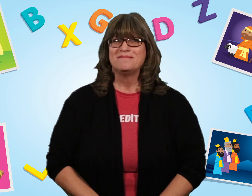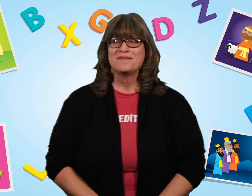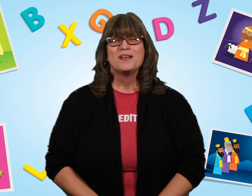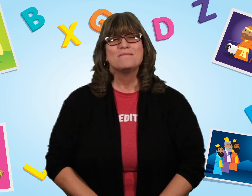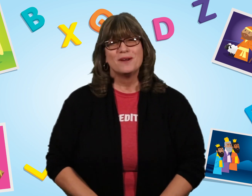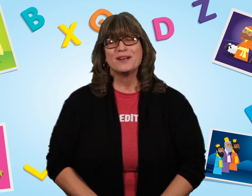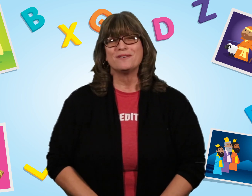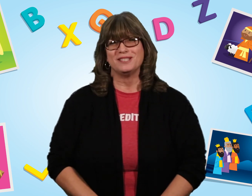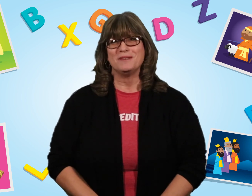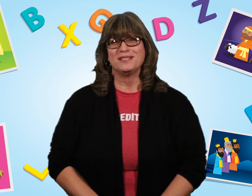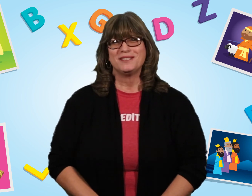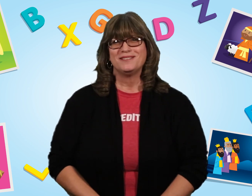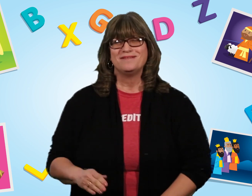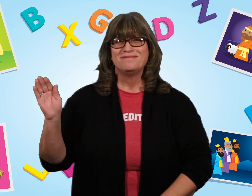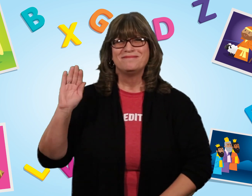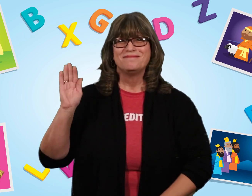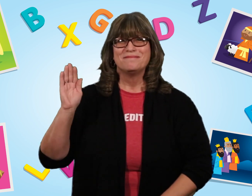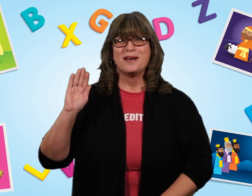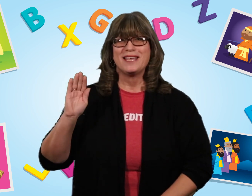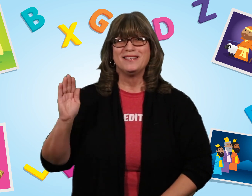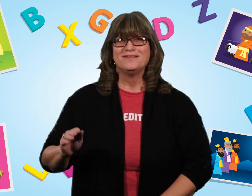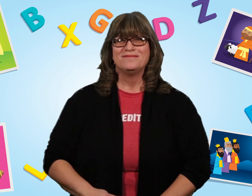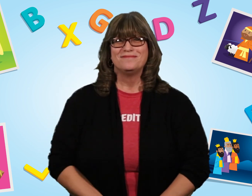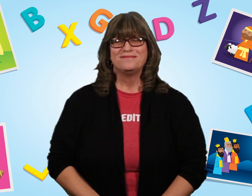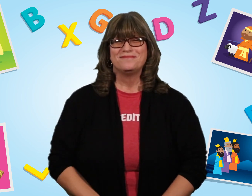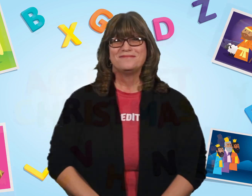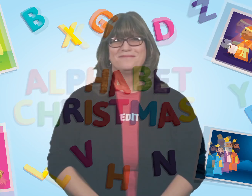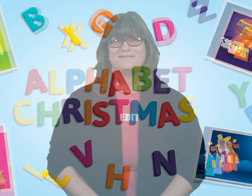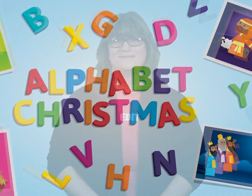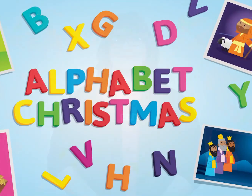Merry Christmas Bye